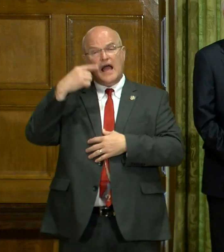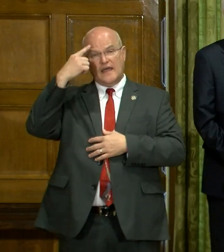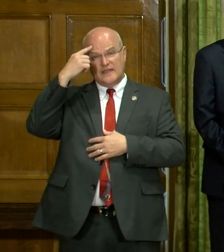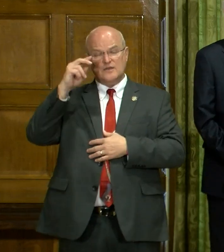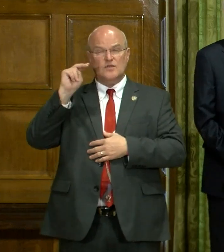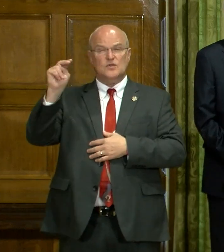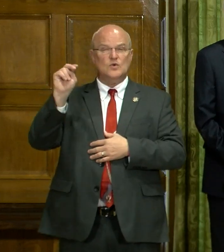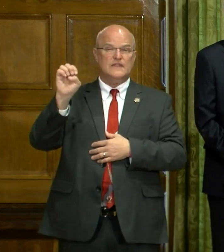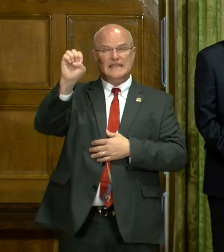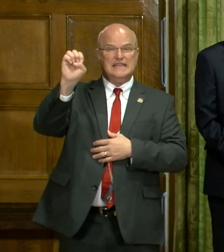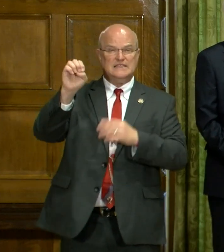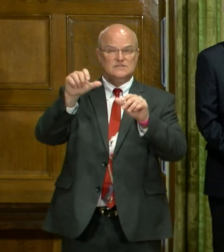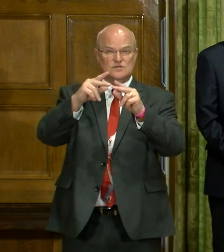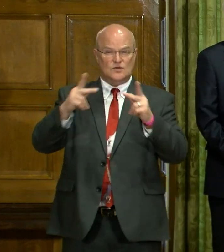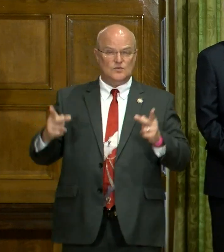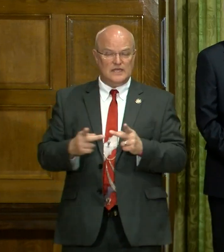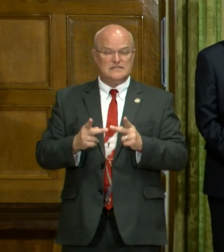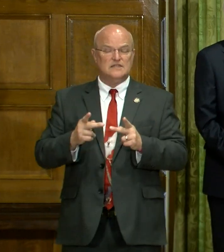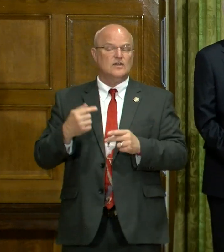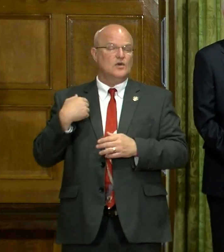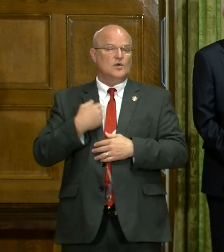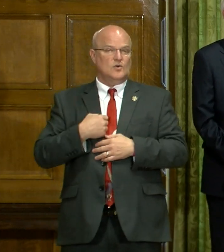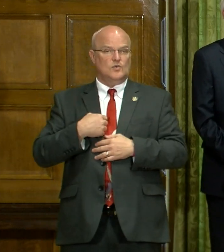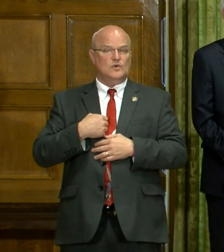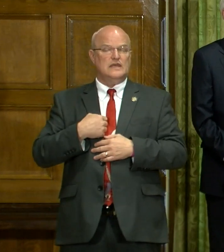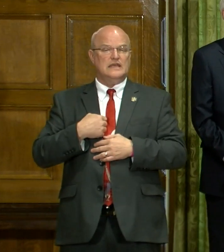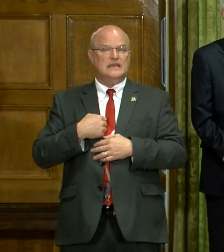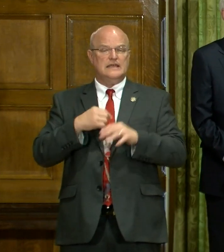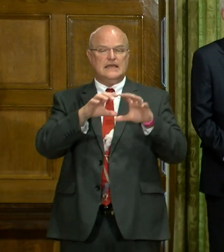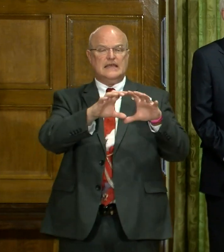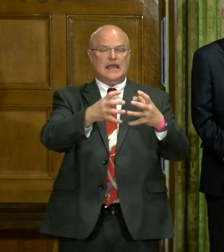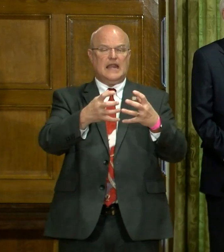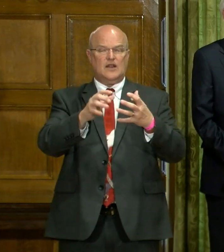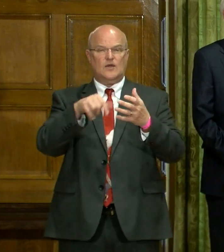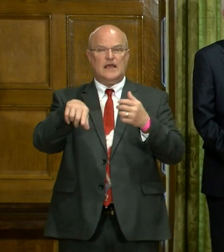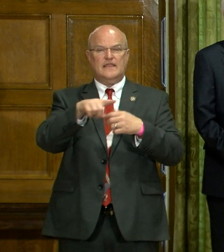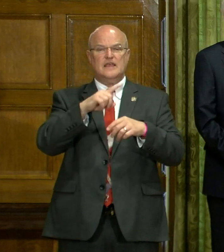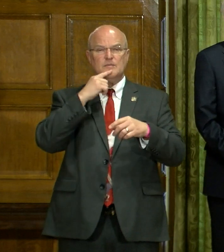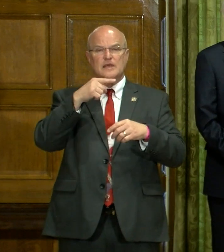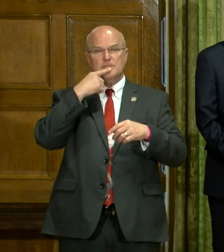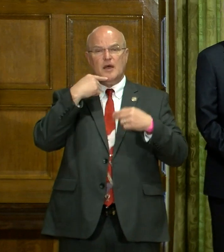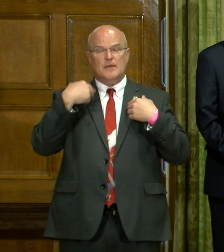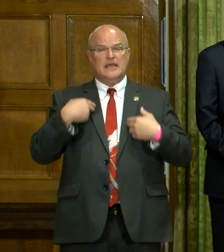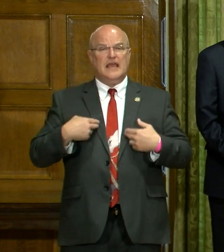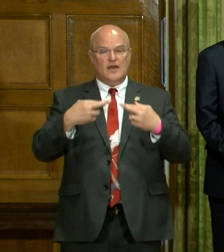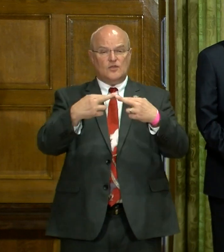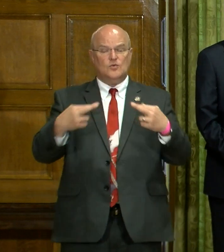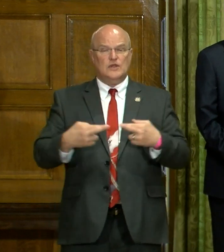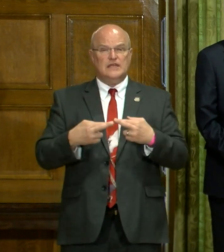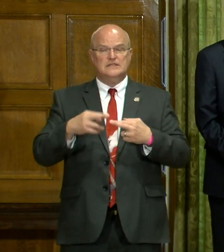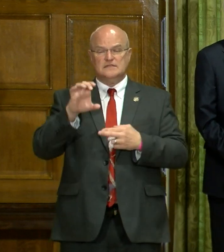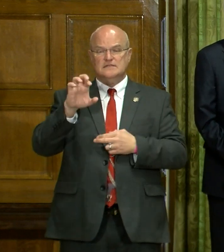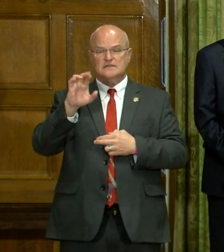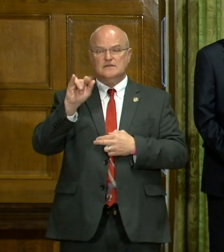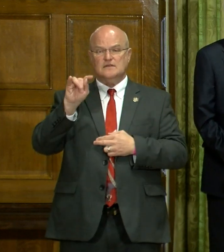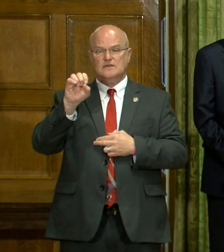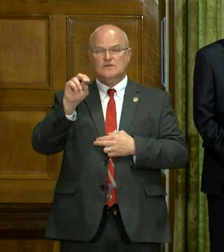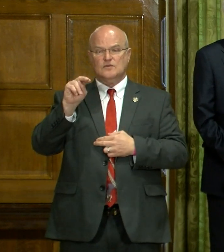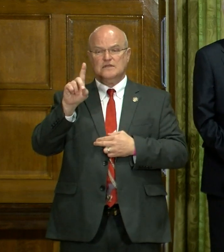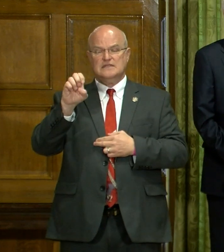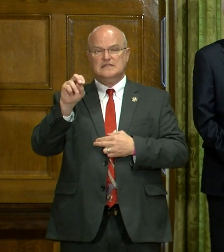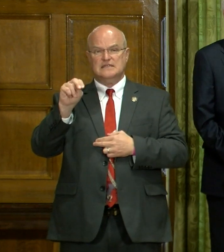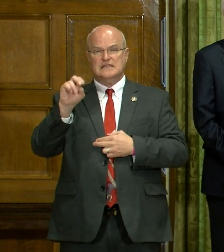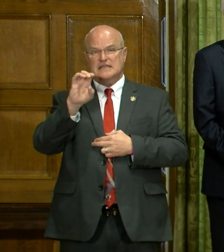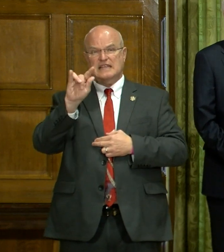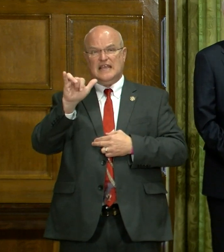the Northeast region, the way we categorize them as public health regions, Crittenden County is the one